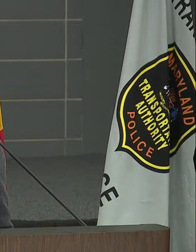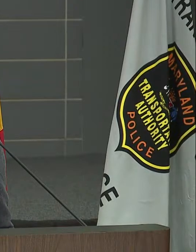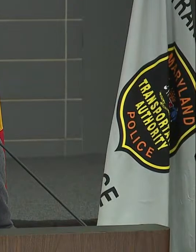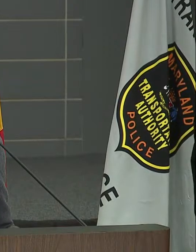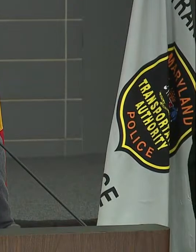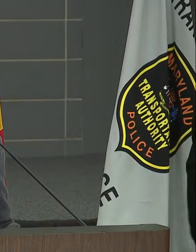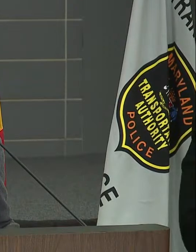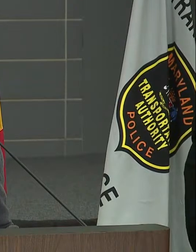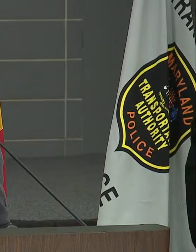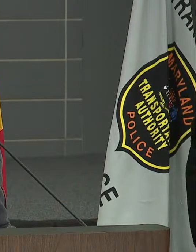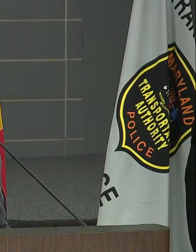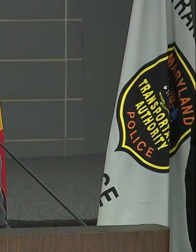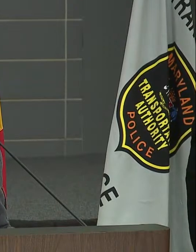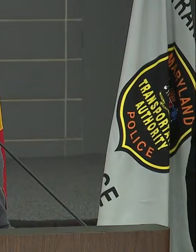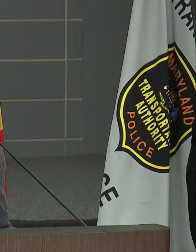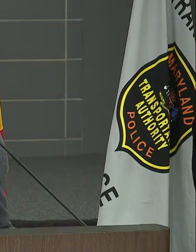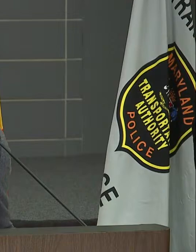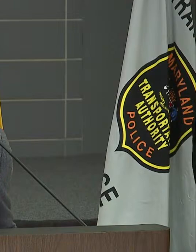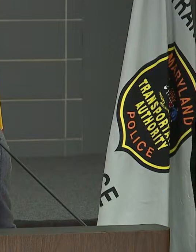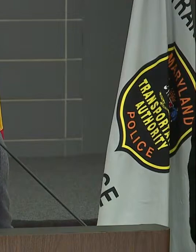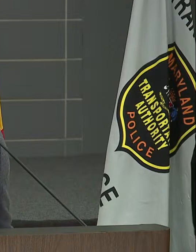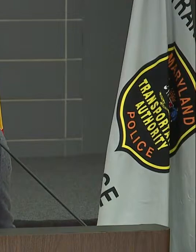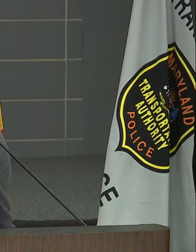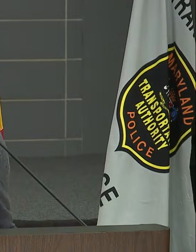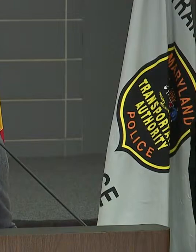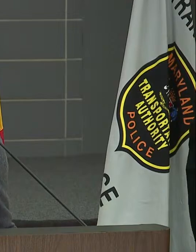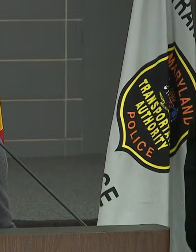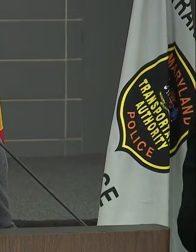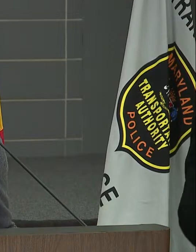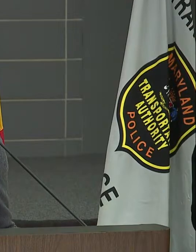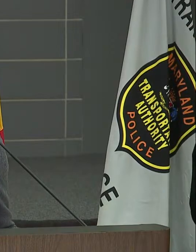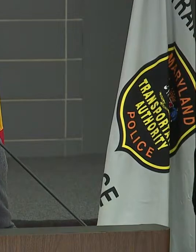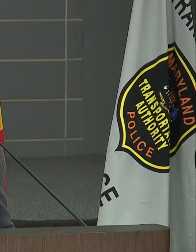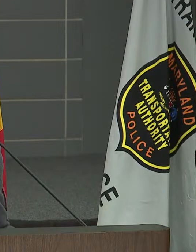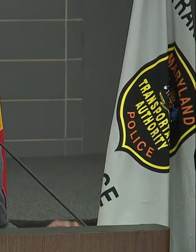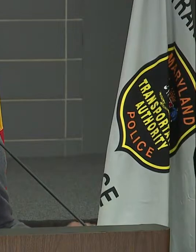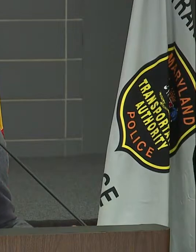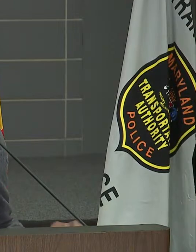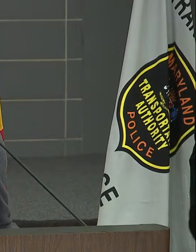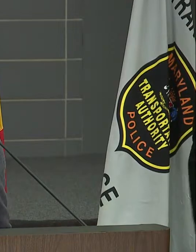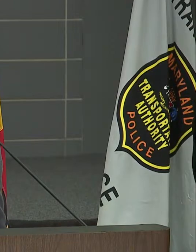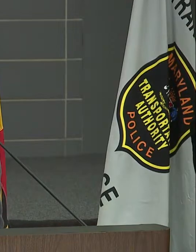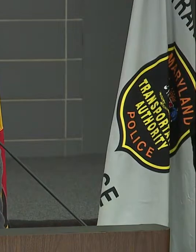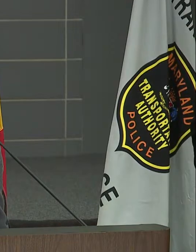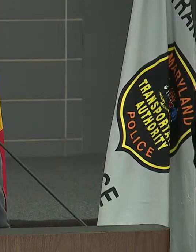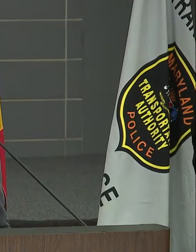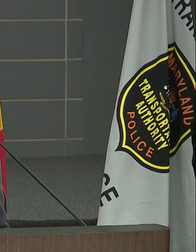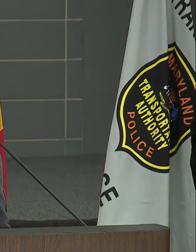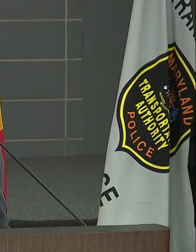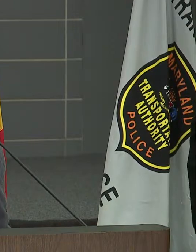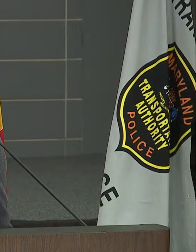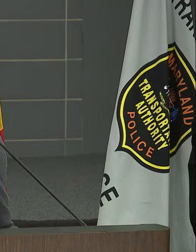significant infrastructure investment for the United States of America. More than 11 million vehicles